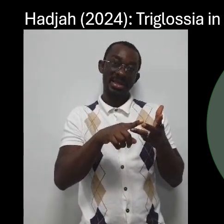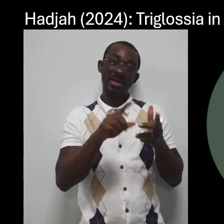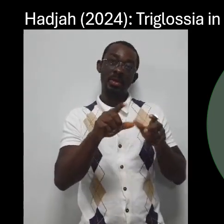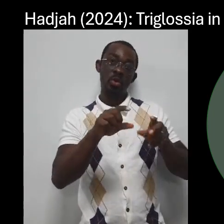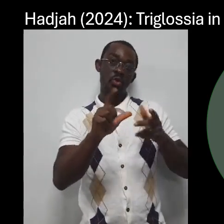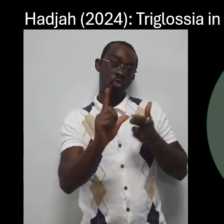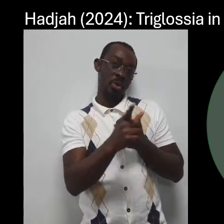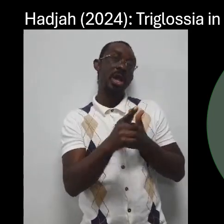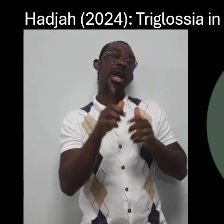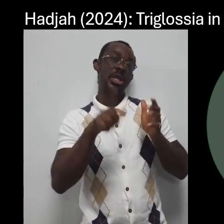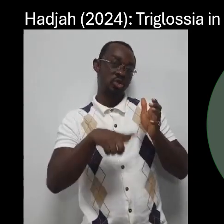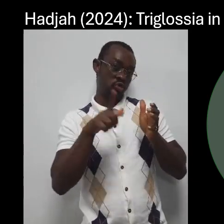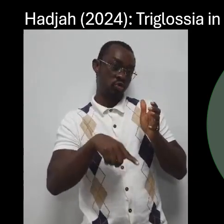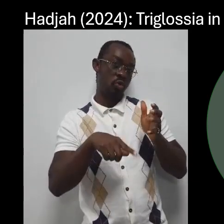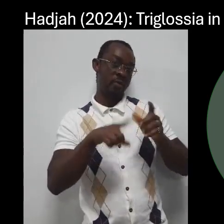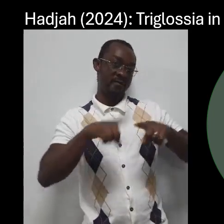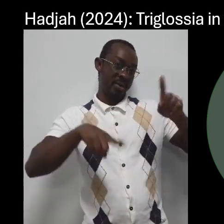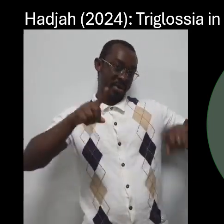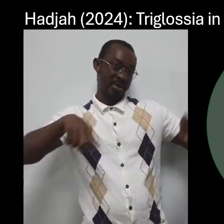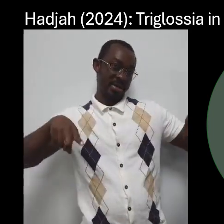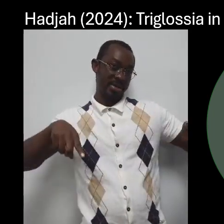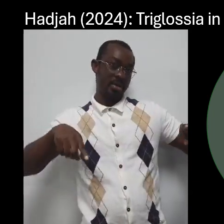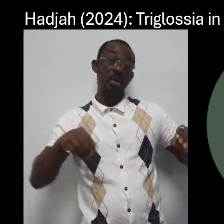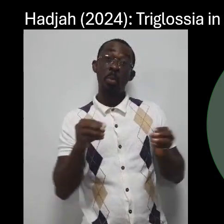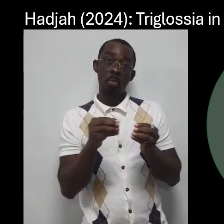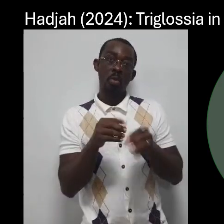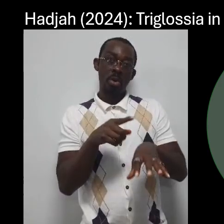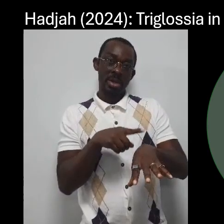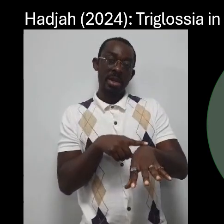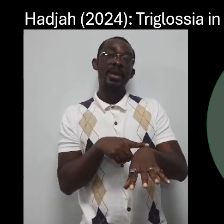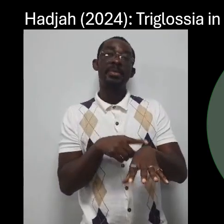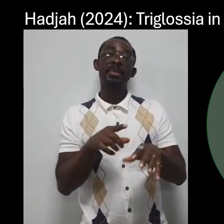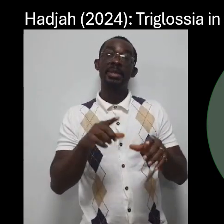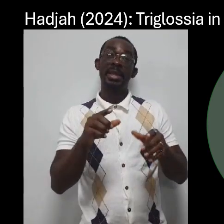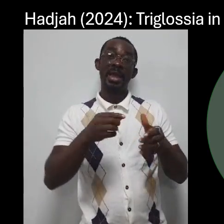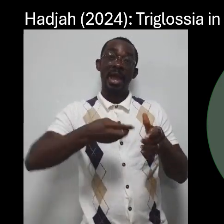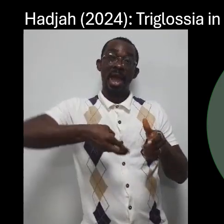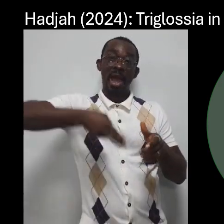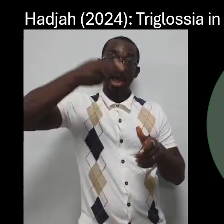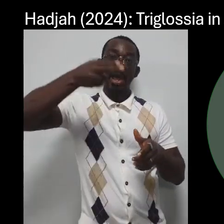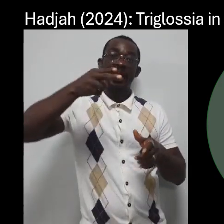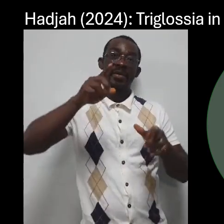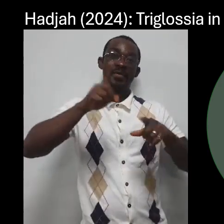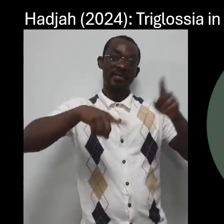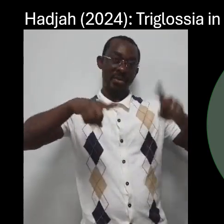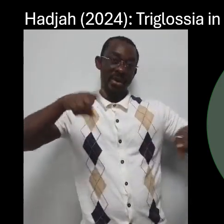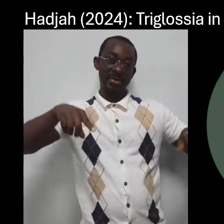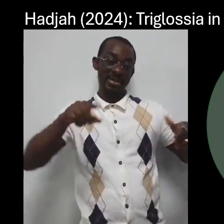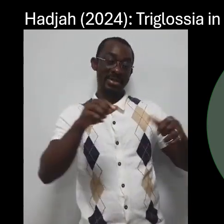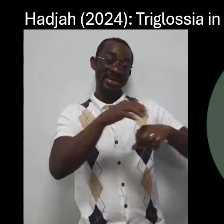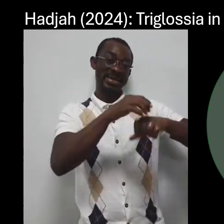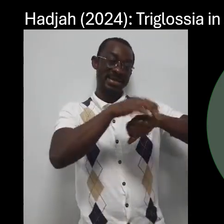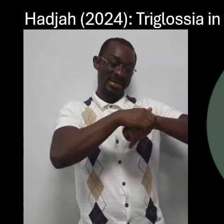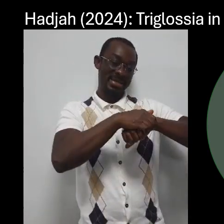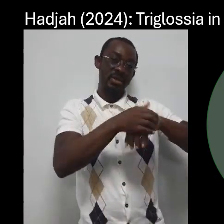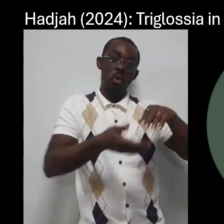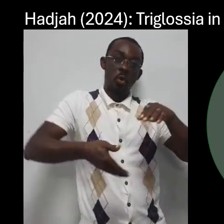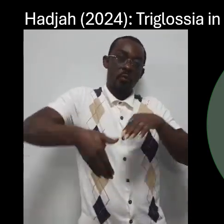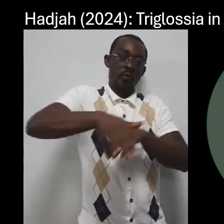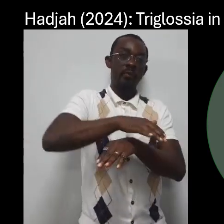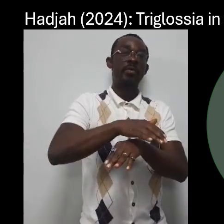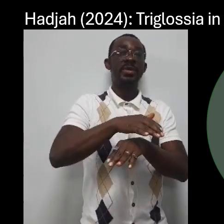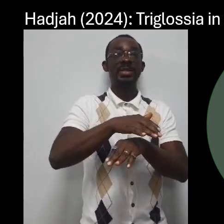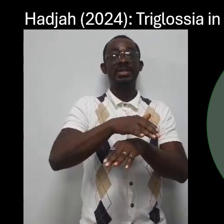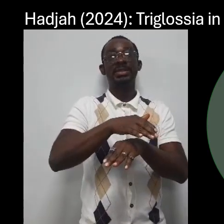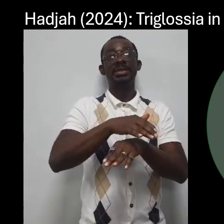high prestige perhaps, and the local variety we see that with time,